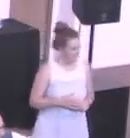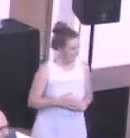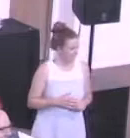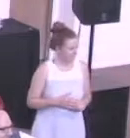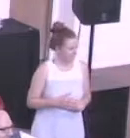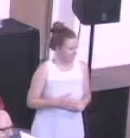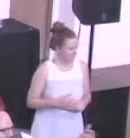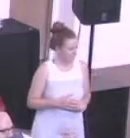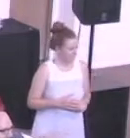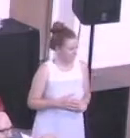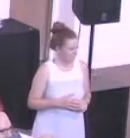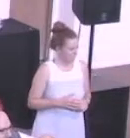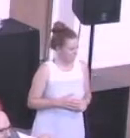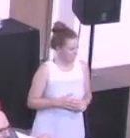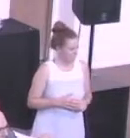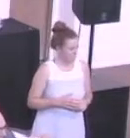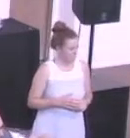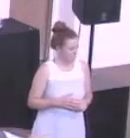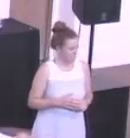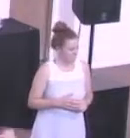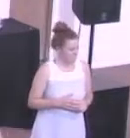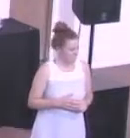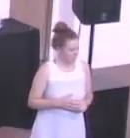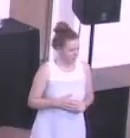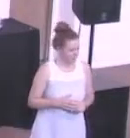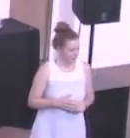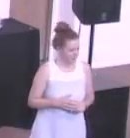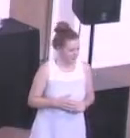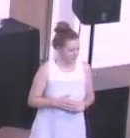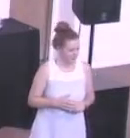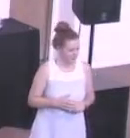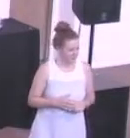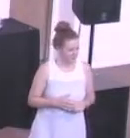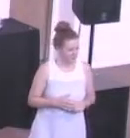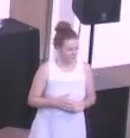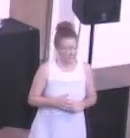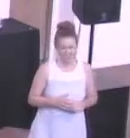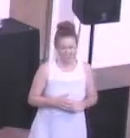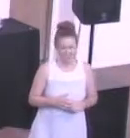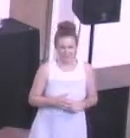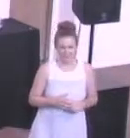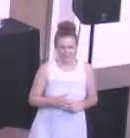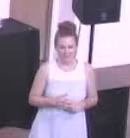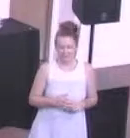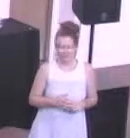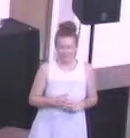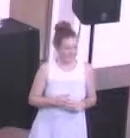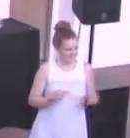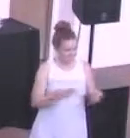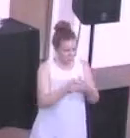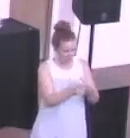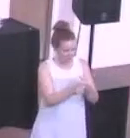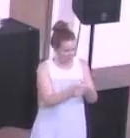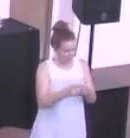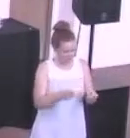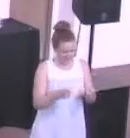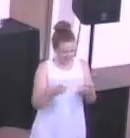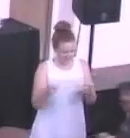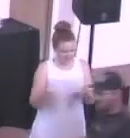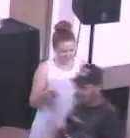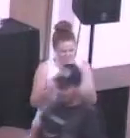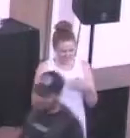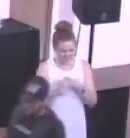in the back. Yeah, would you run down here as fast as you can? Run. Run, that's as fast as you can. There's a bear chasing